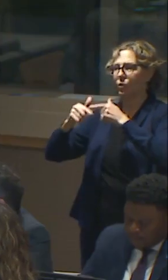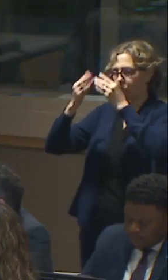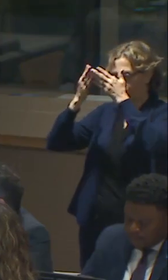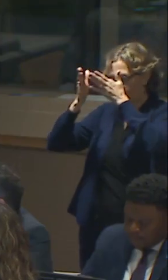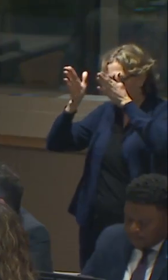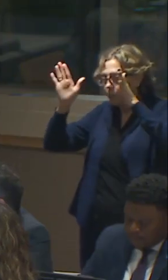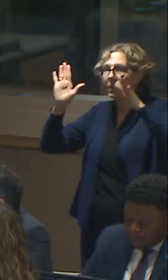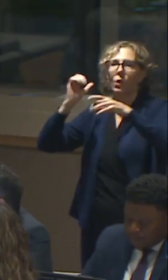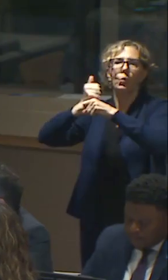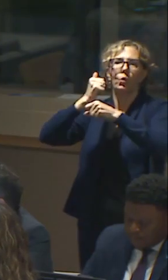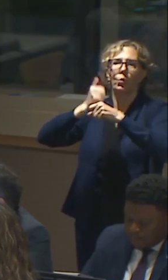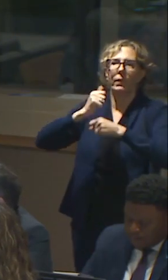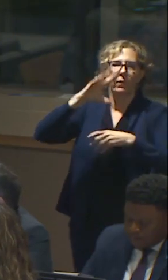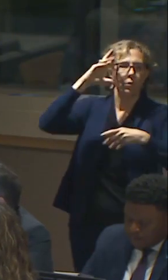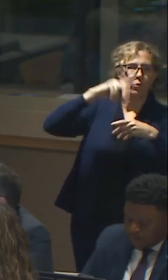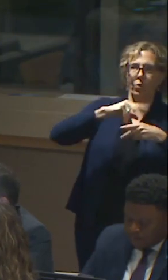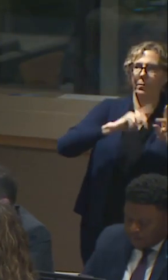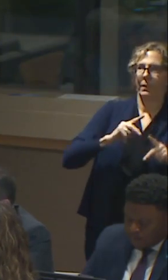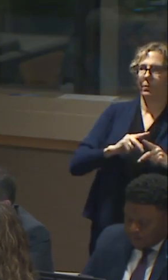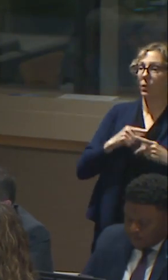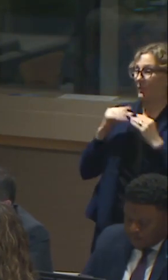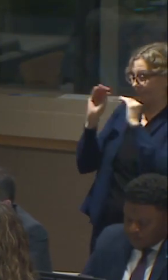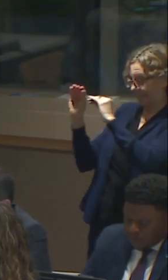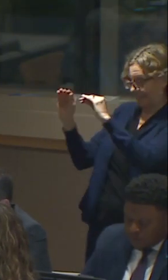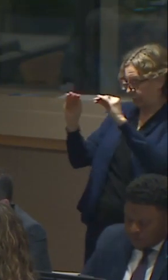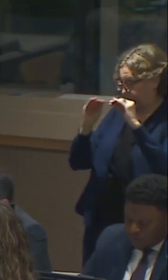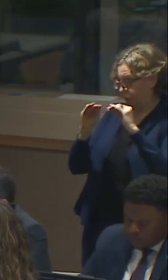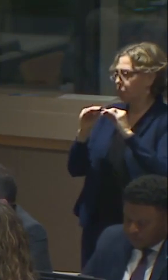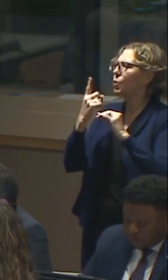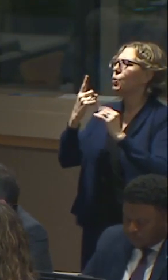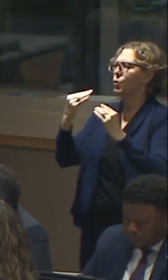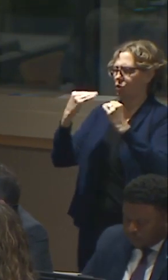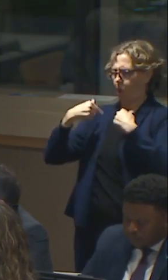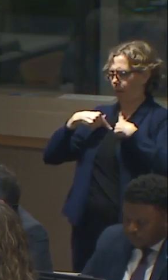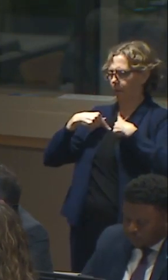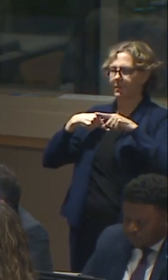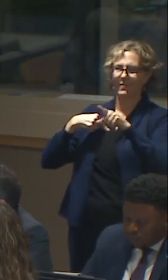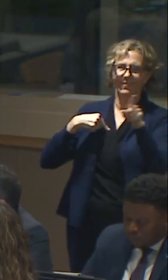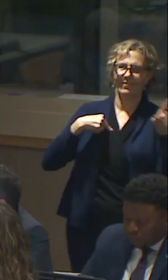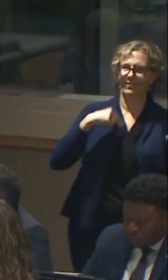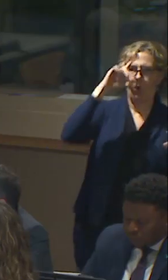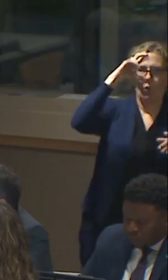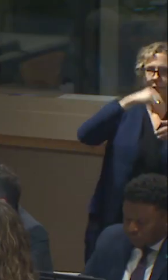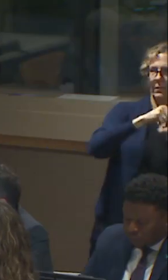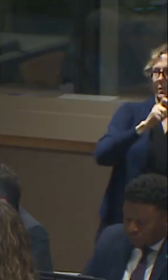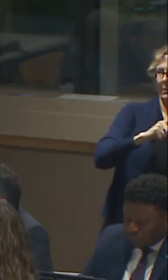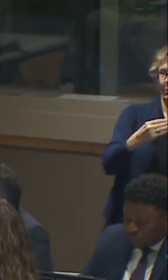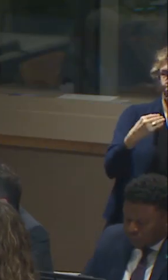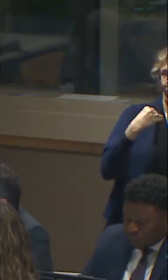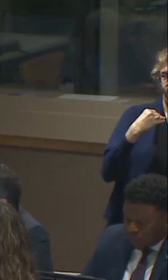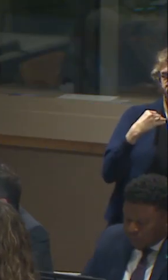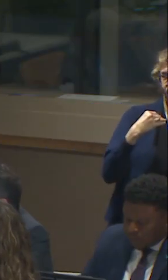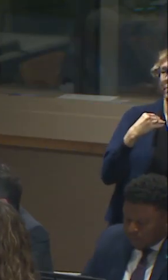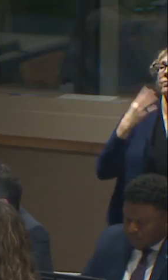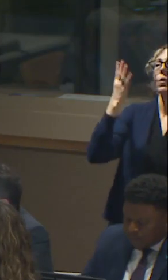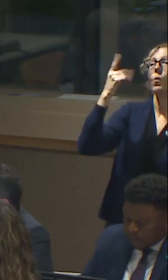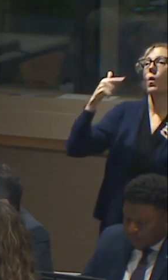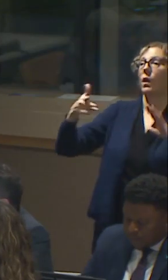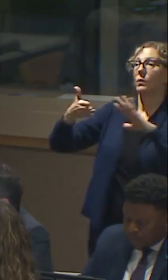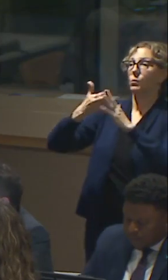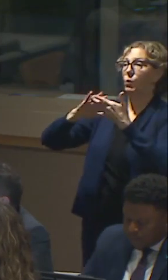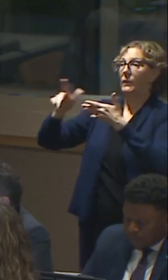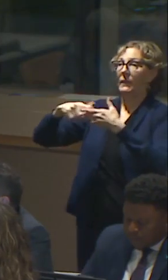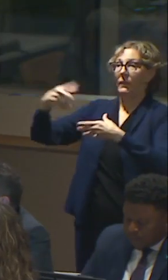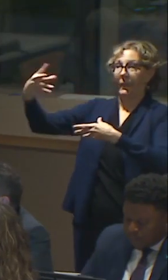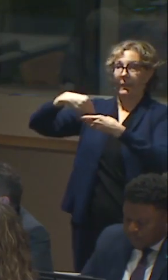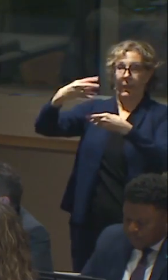them because guess who told us how to do that? Other autistic people. That's why community engagement in research and then